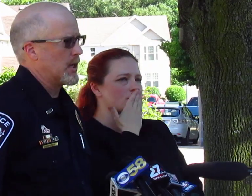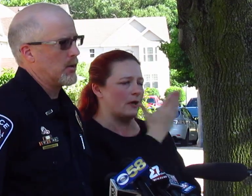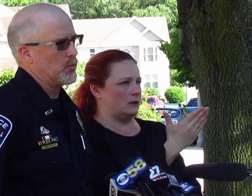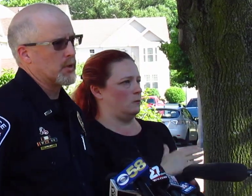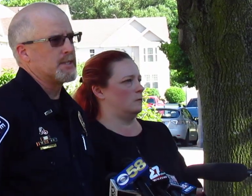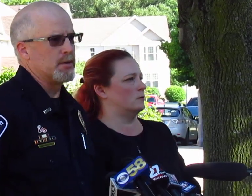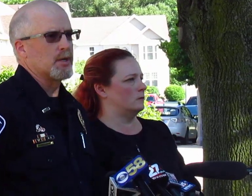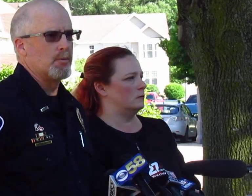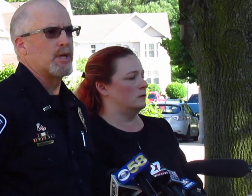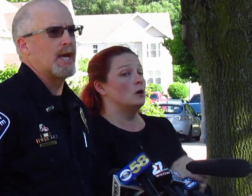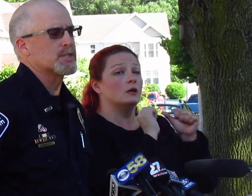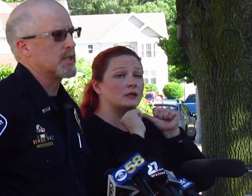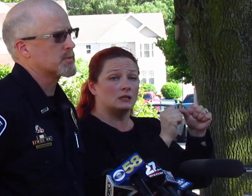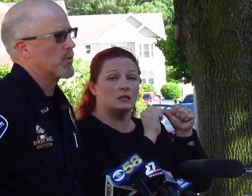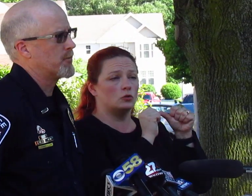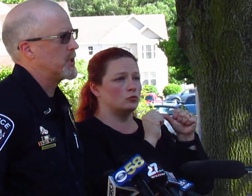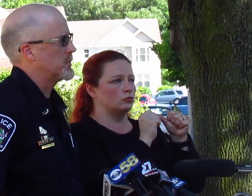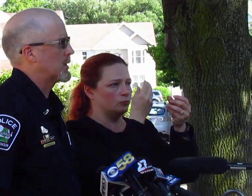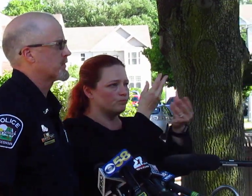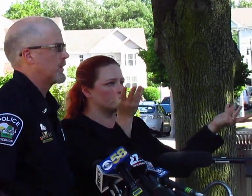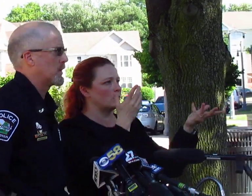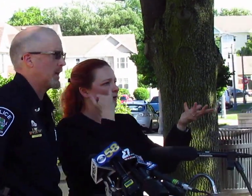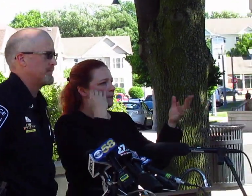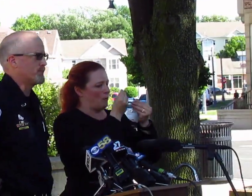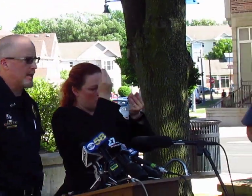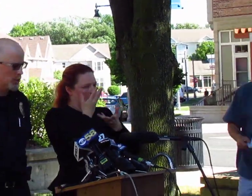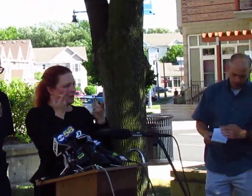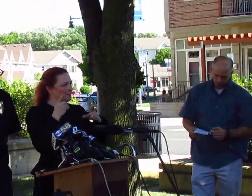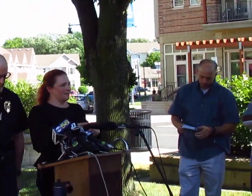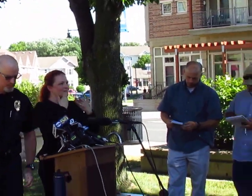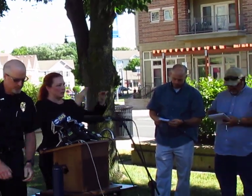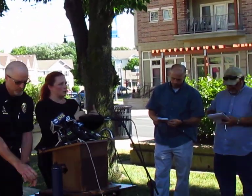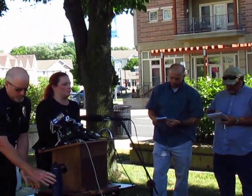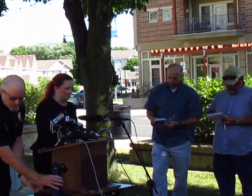much. We will continue to communicate as more information becomes available. All right? Thank you.